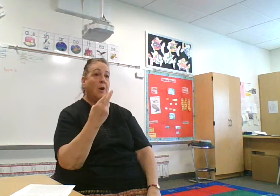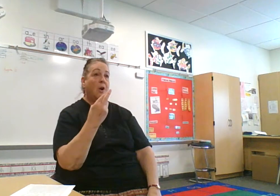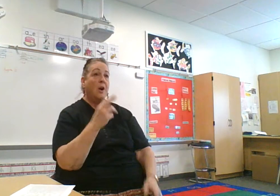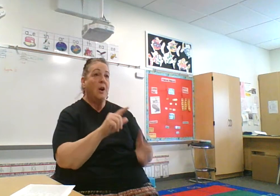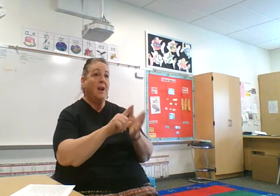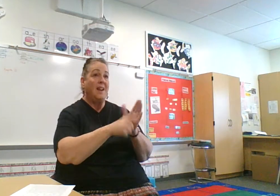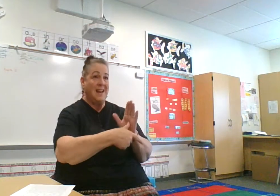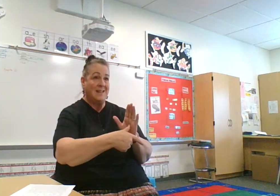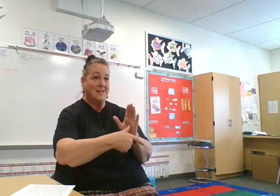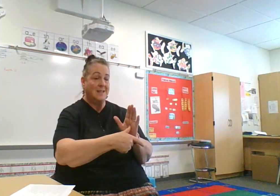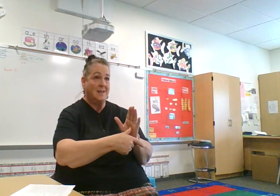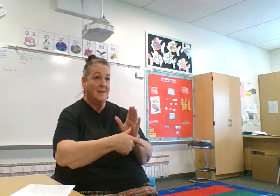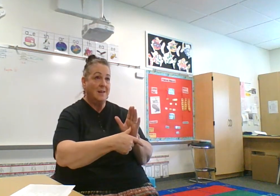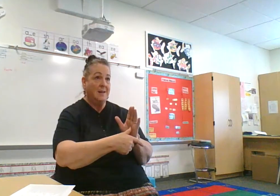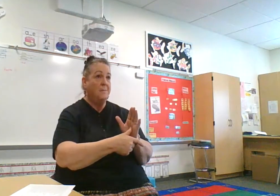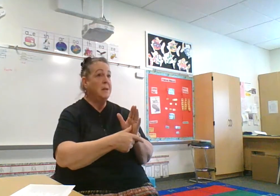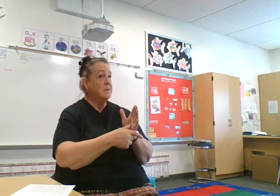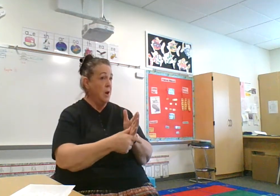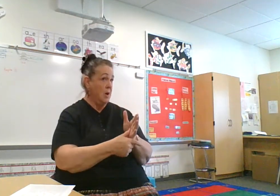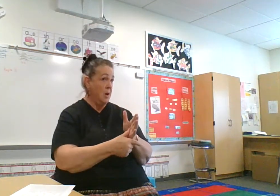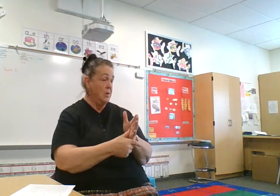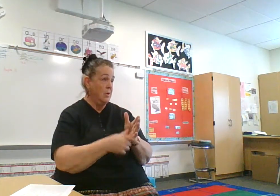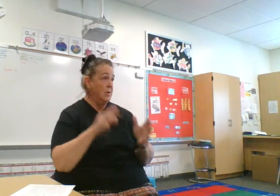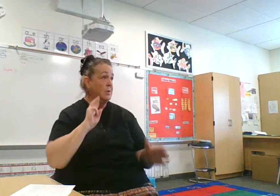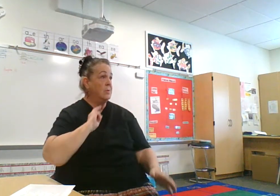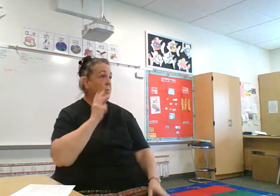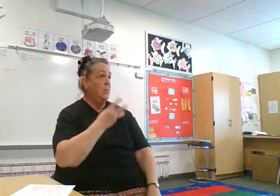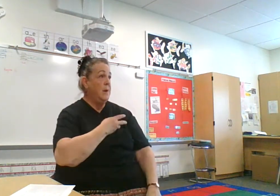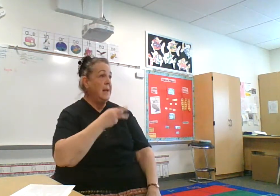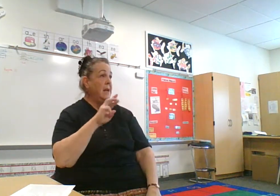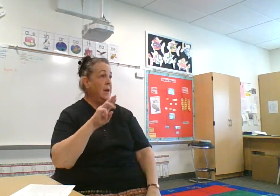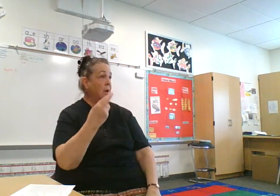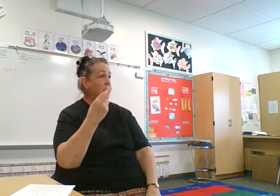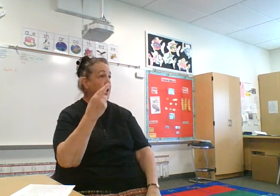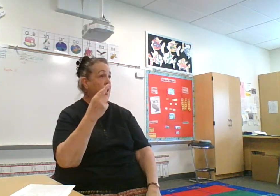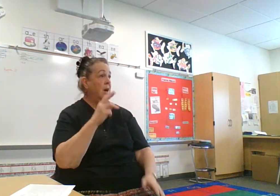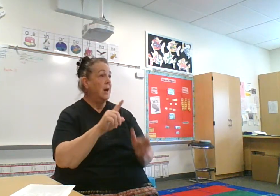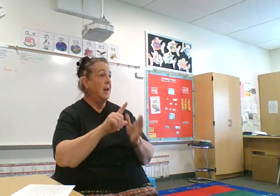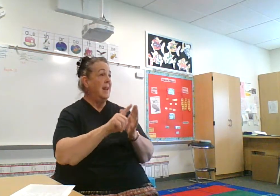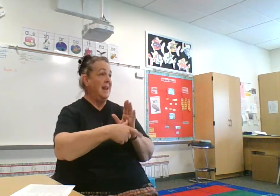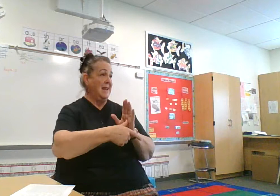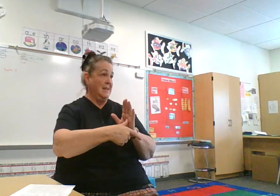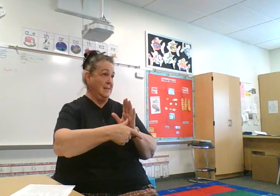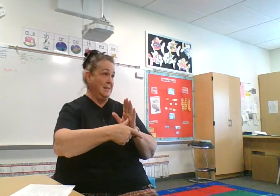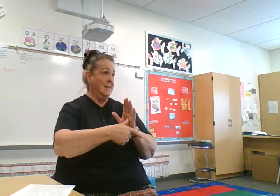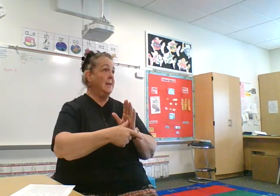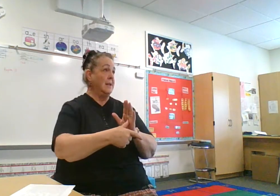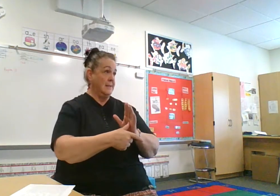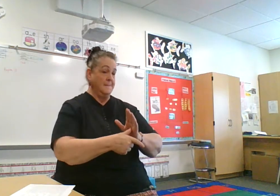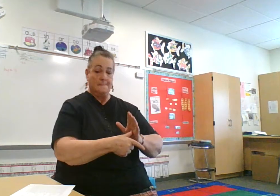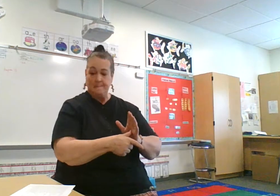we're late. Means are. We're late. Yes.